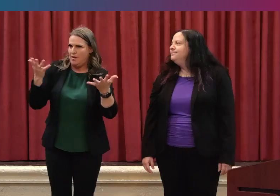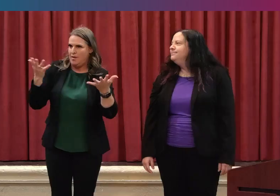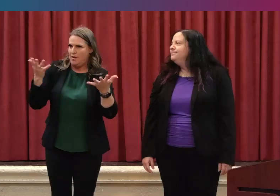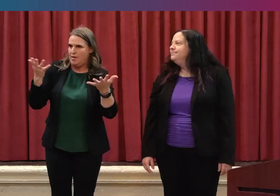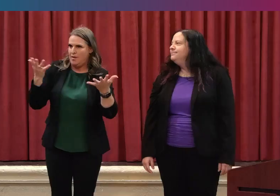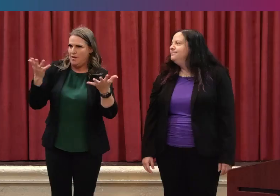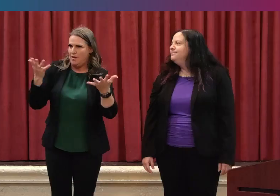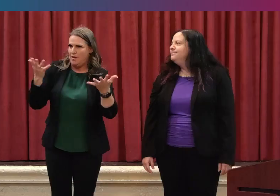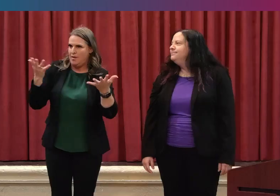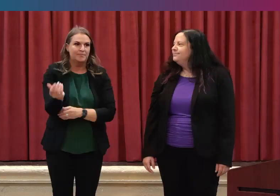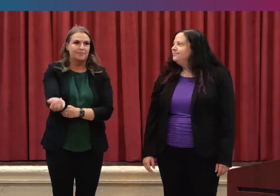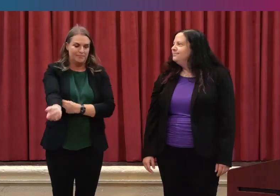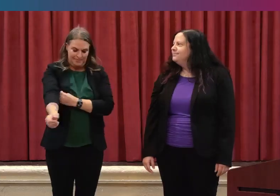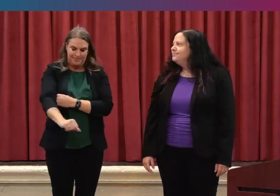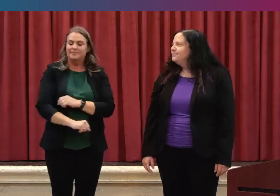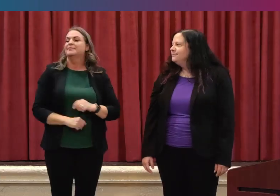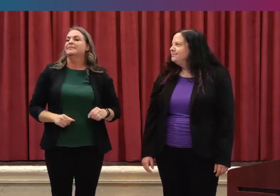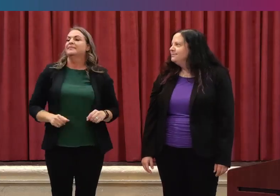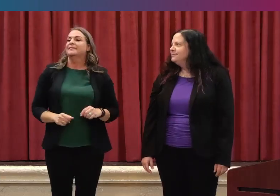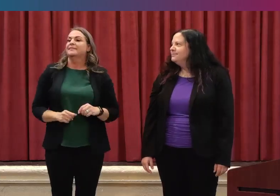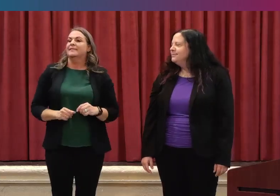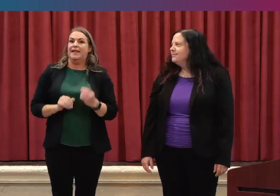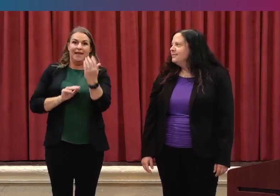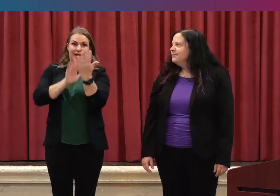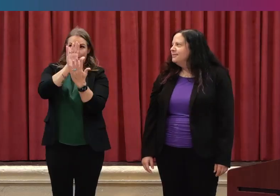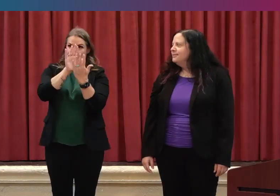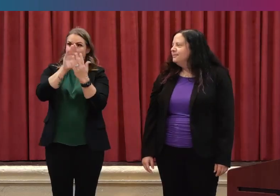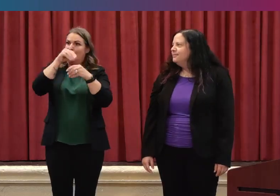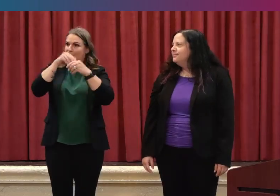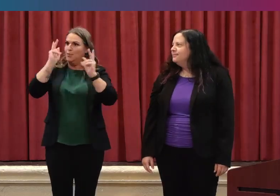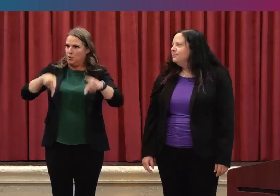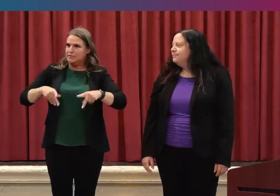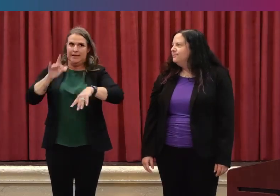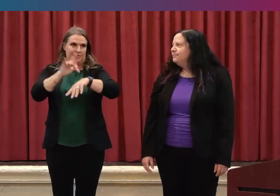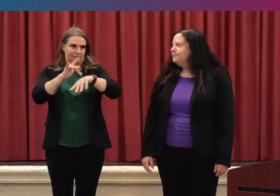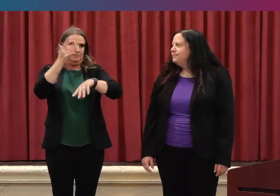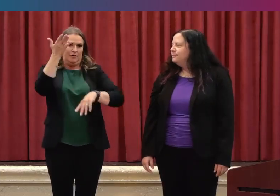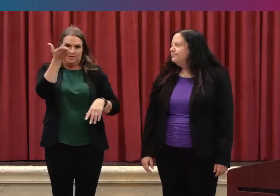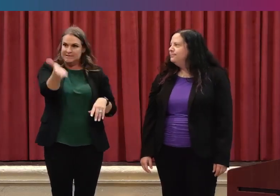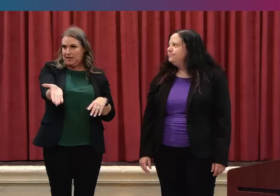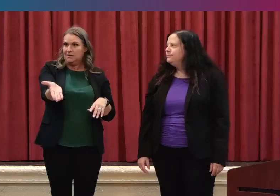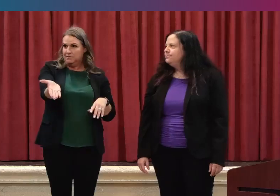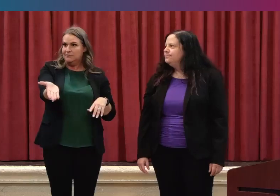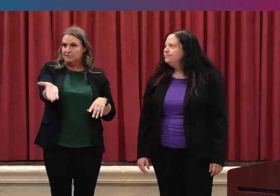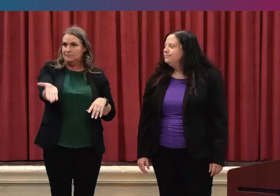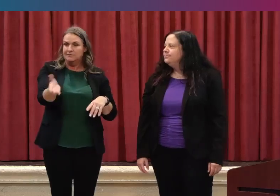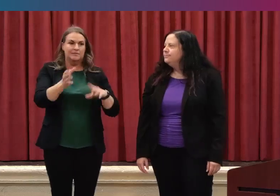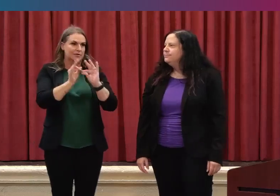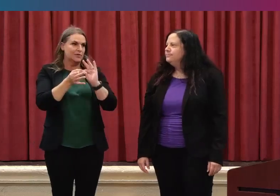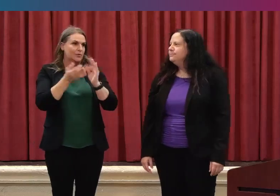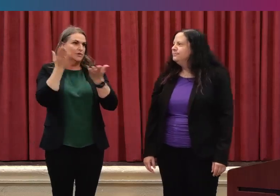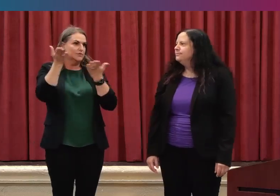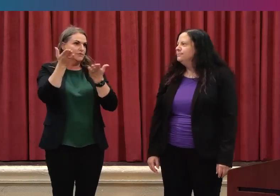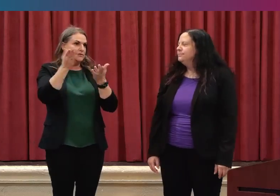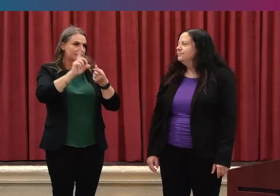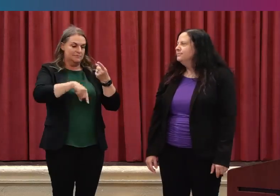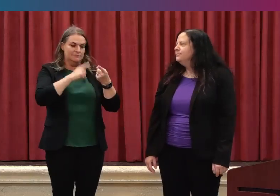I want to talk about the services that LifeSigns provides. We have in-person ASL